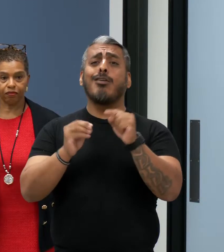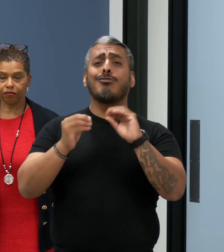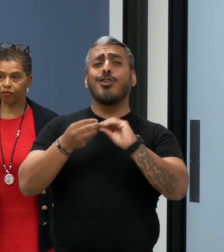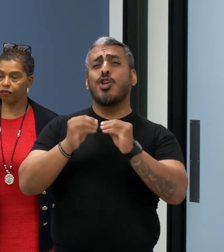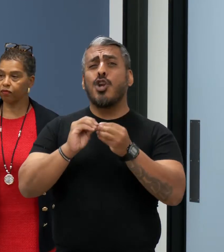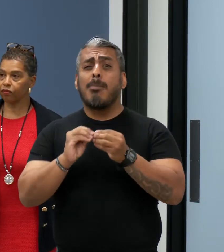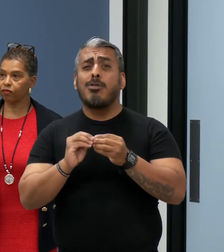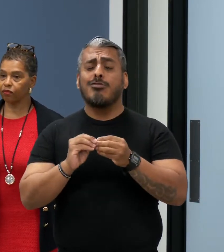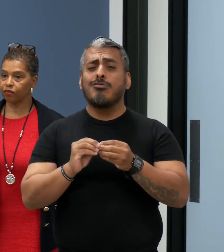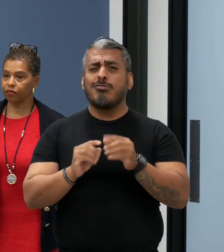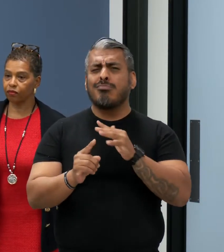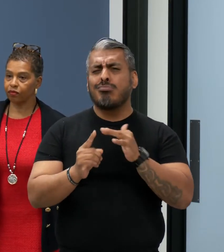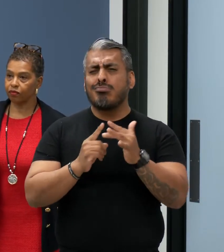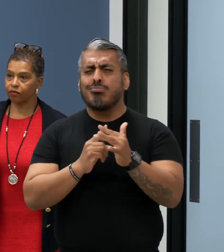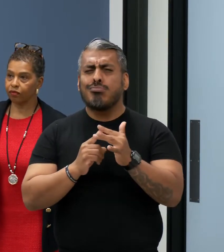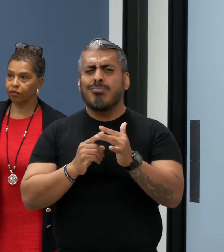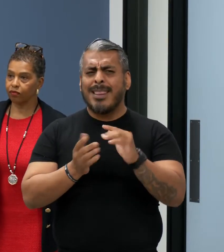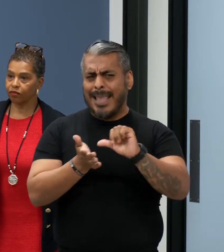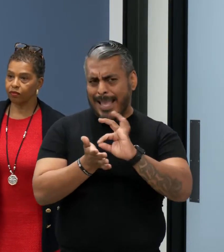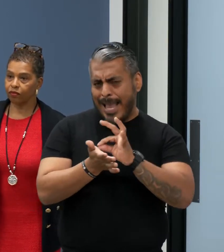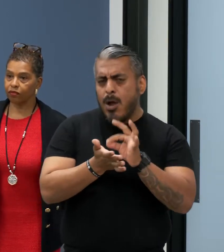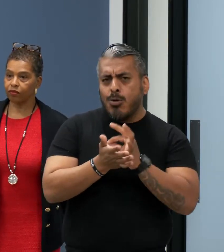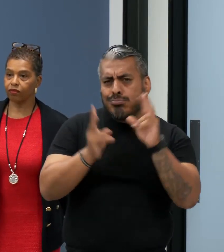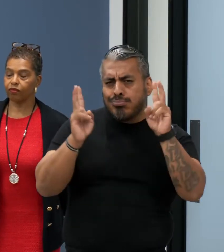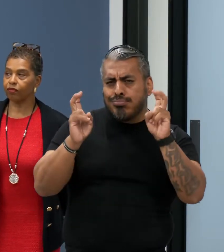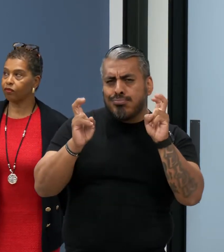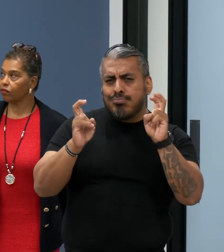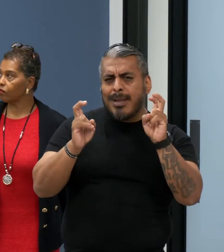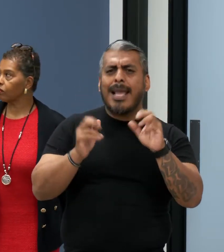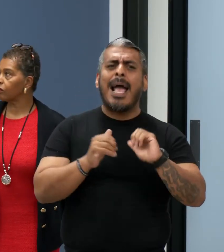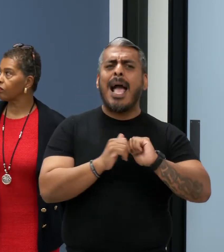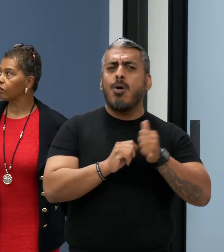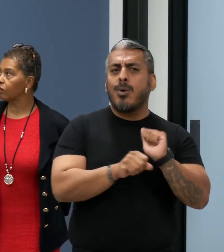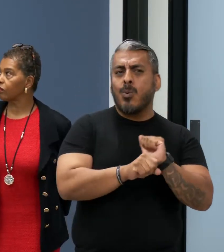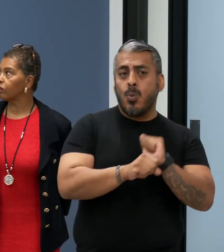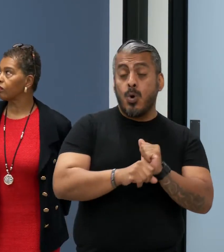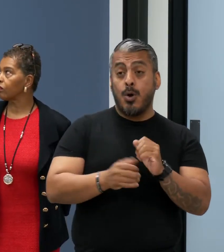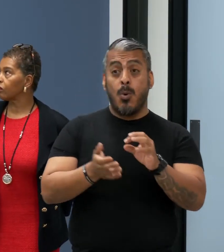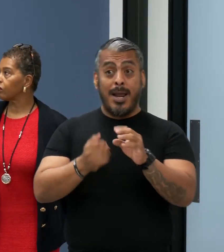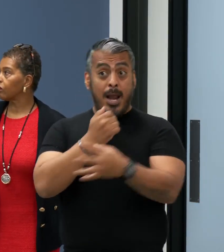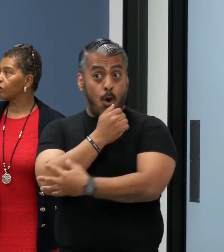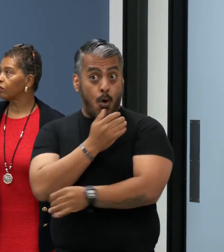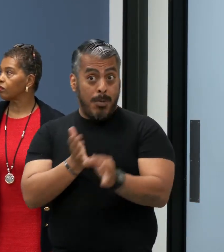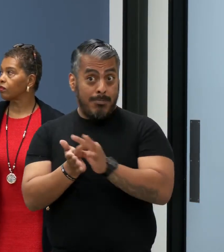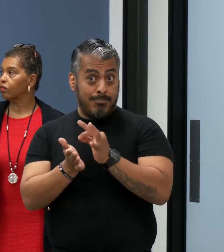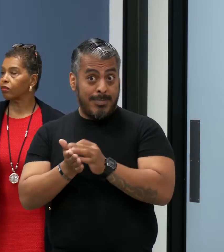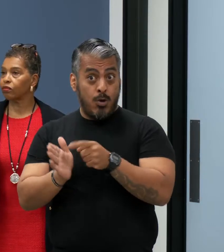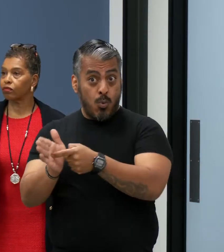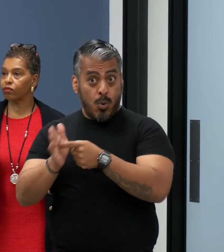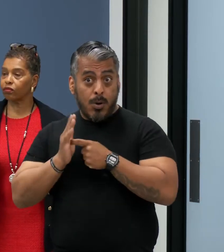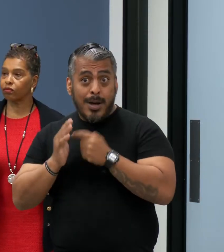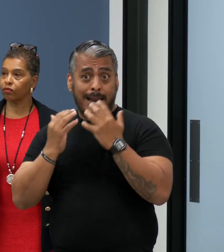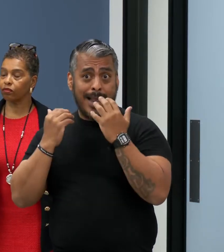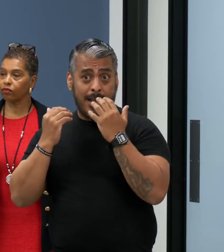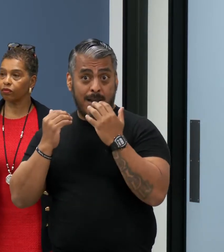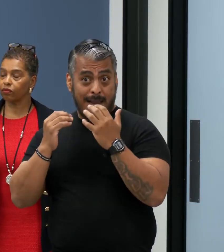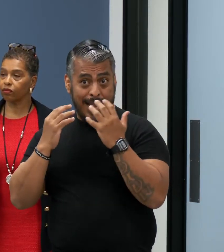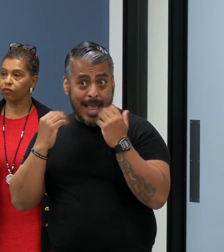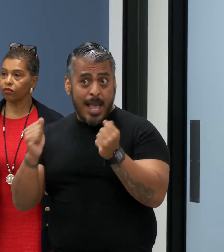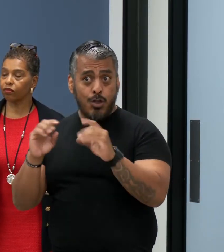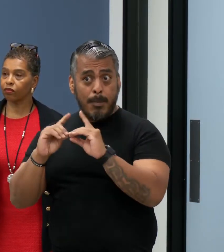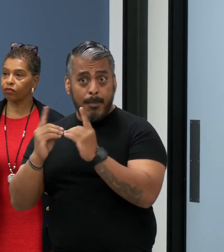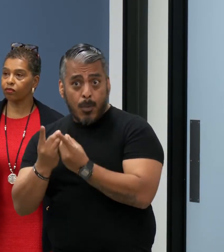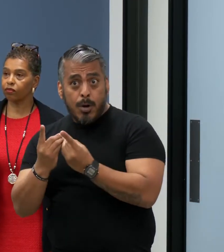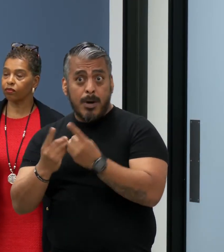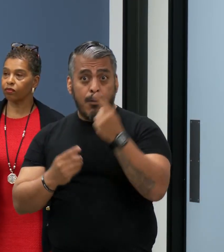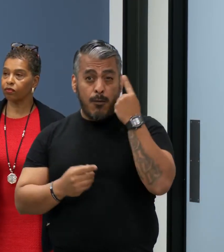little context about what the count is and how the count works. The homeless count is required by the Department of Health and Urban